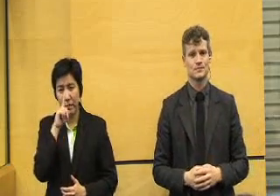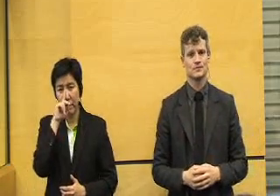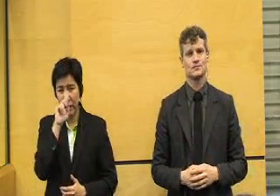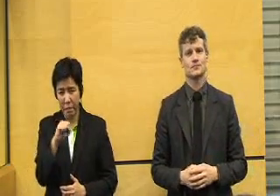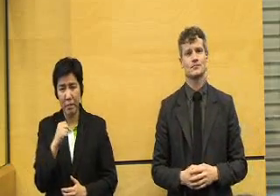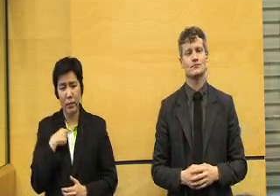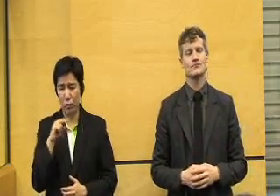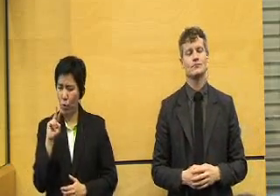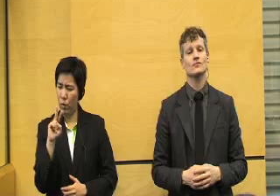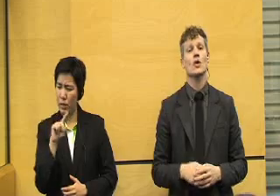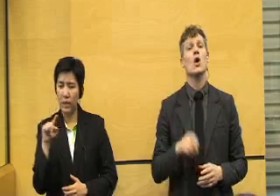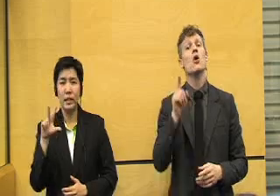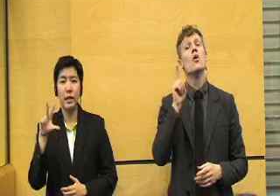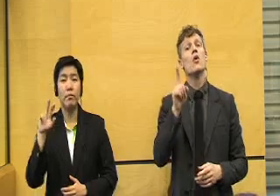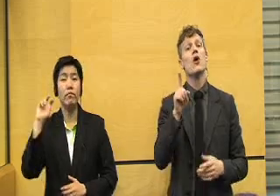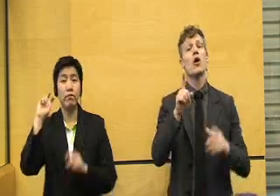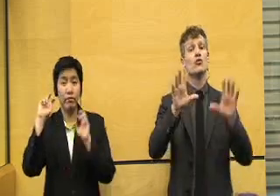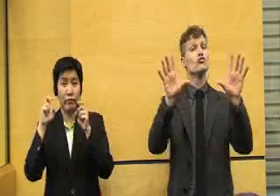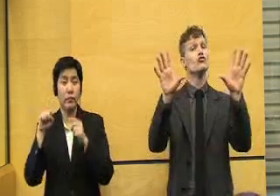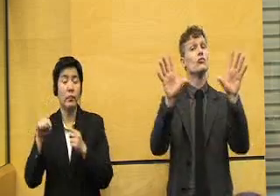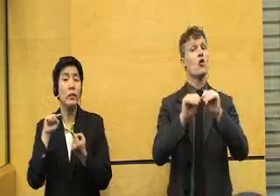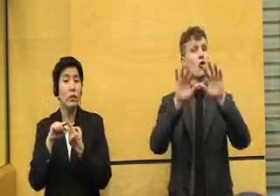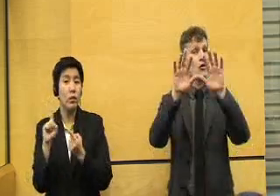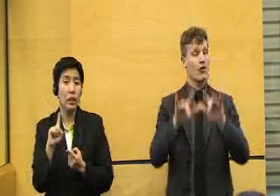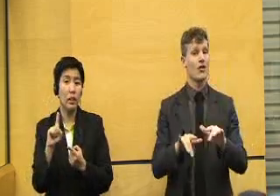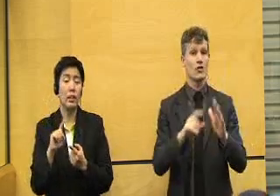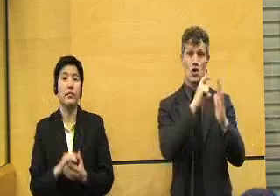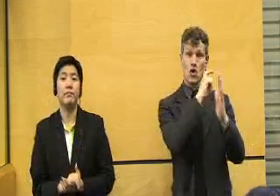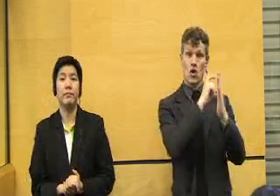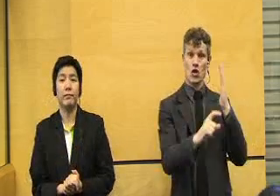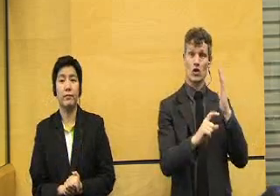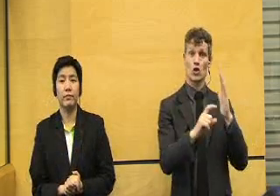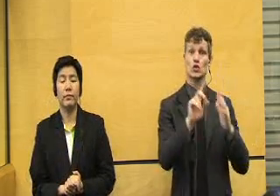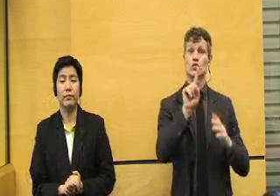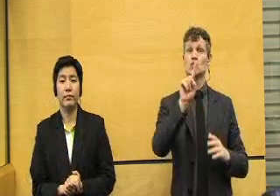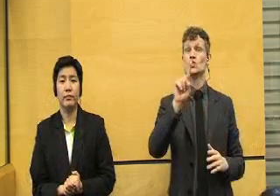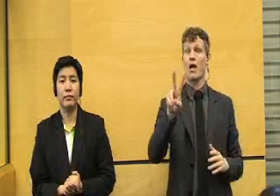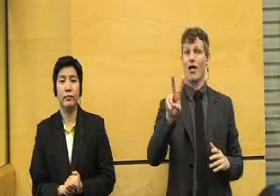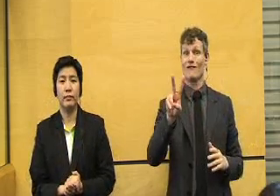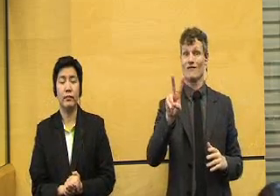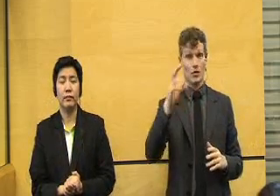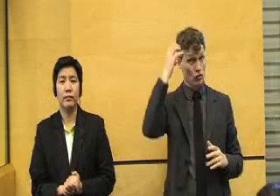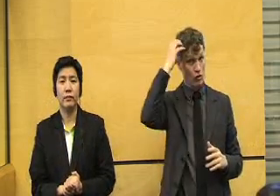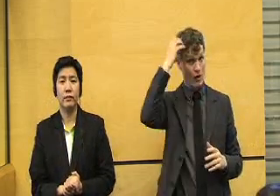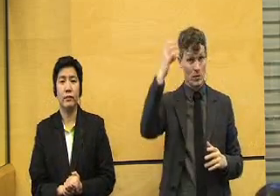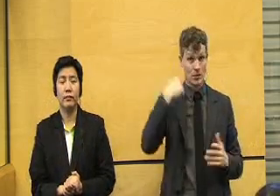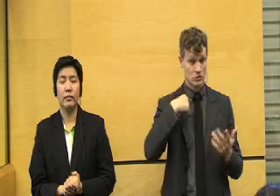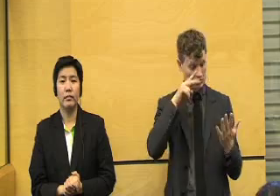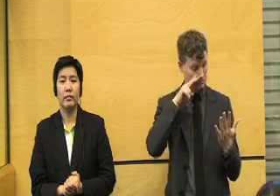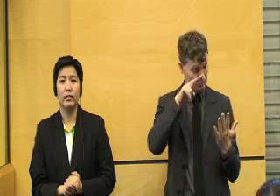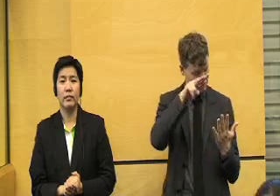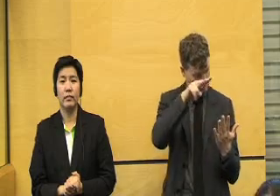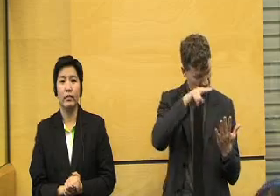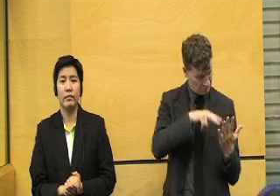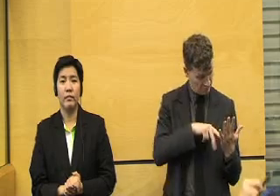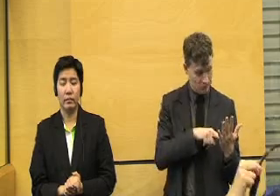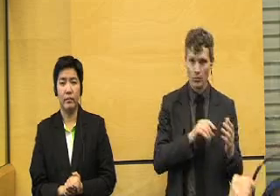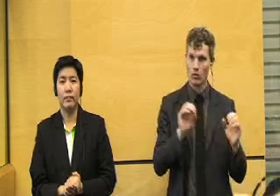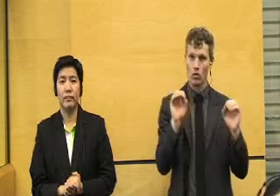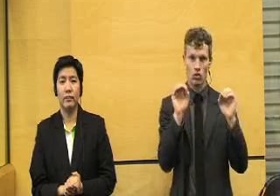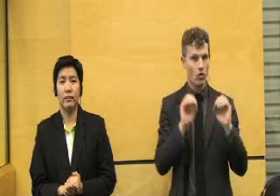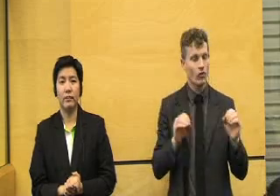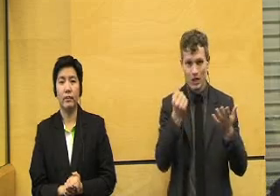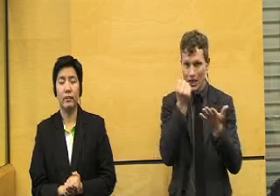on Article 12 does not provide any information on the child and adult guardianship,